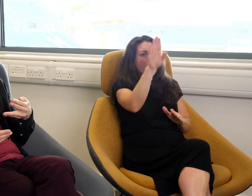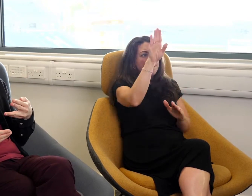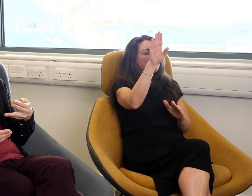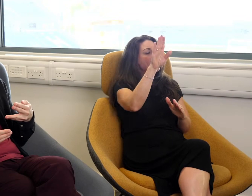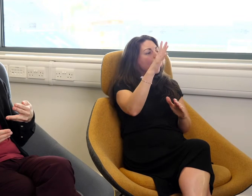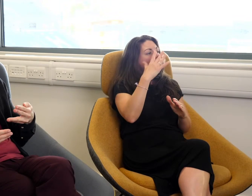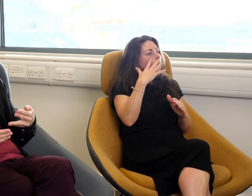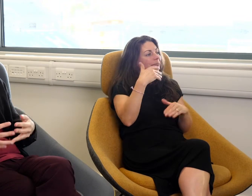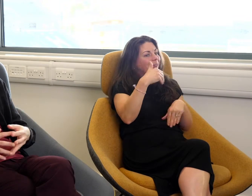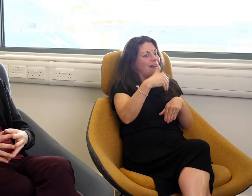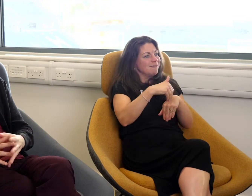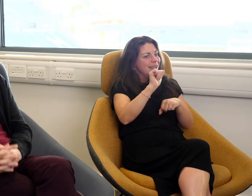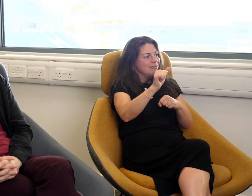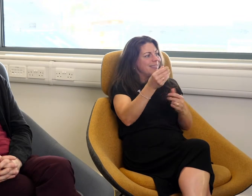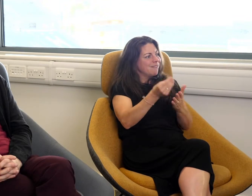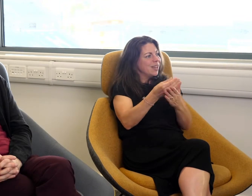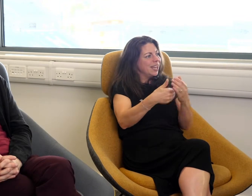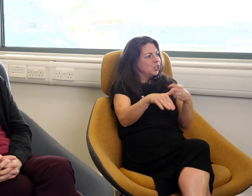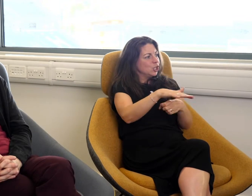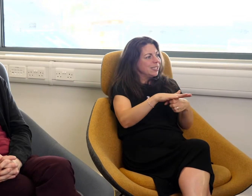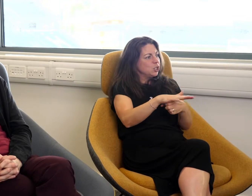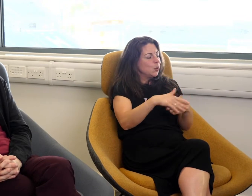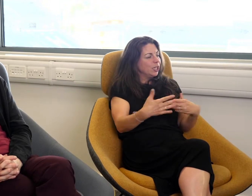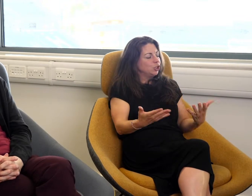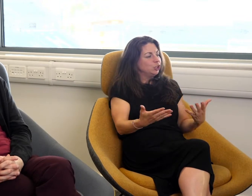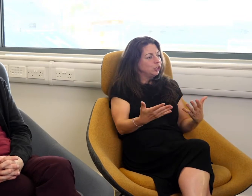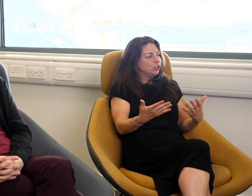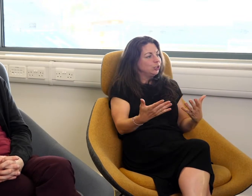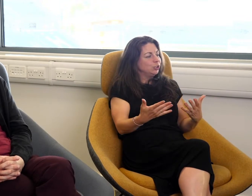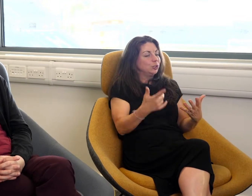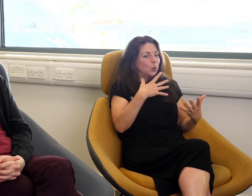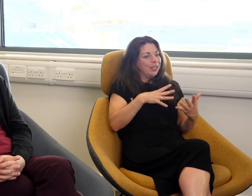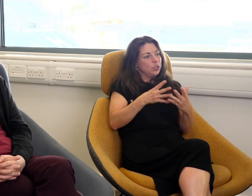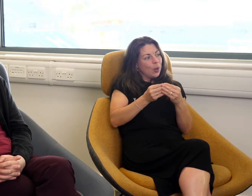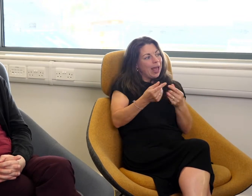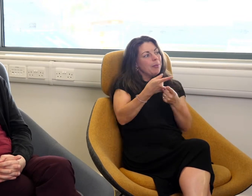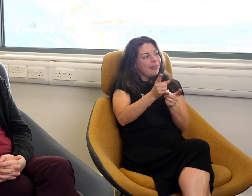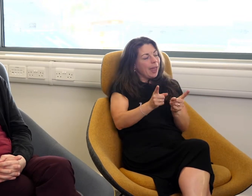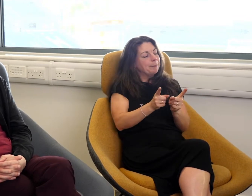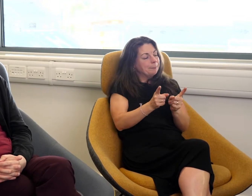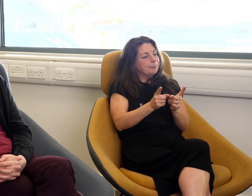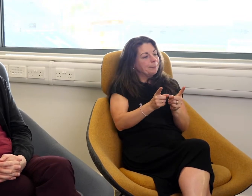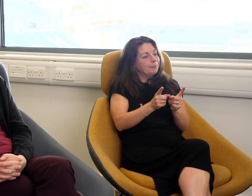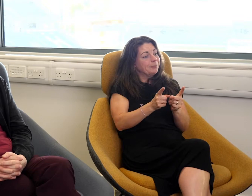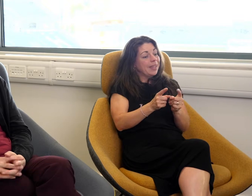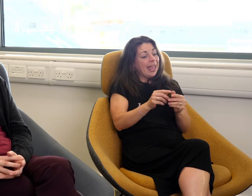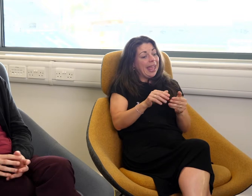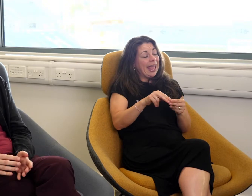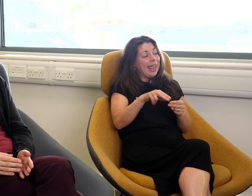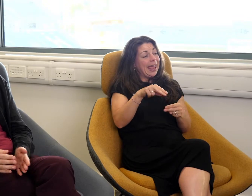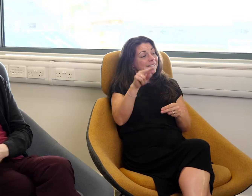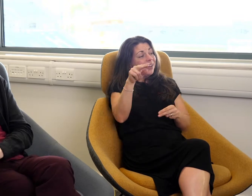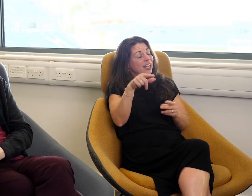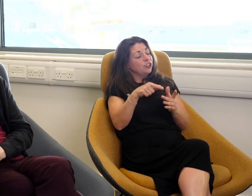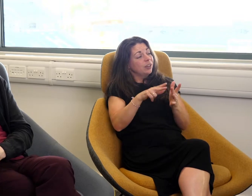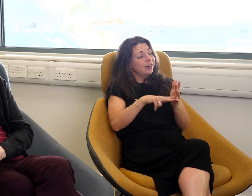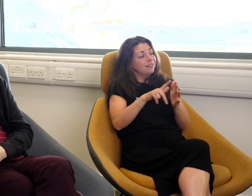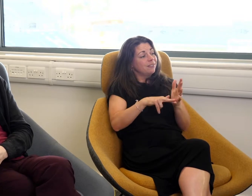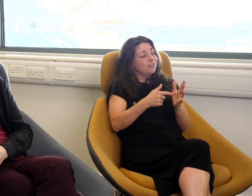on their finances. So we need to sort of help out with that. We're trying to keep inflation down in order to stop food prices going any higher than they